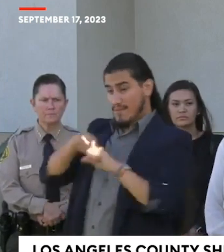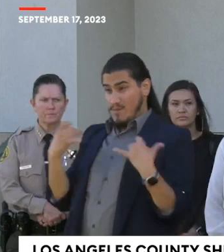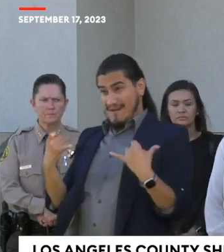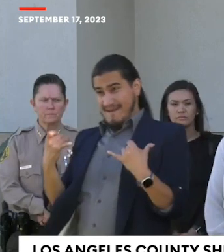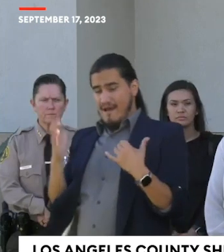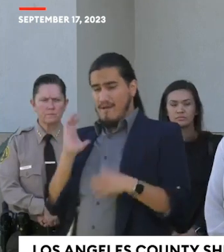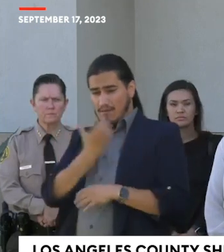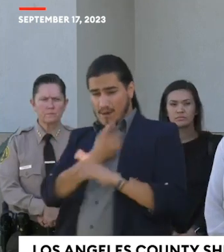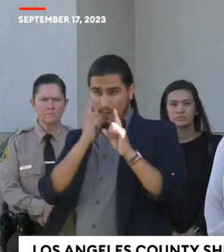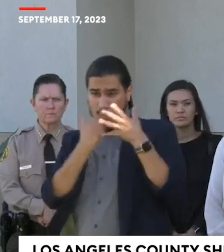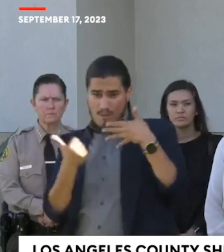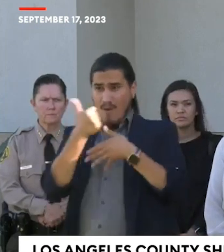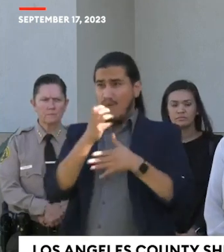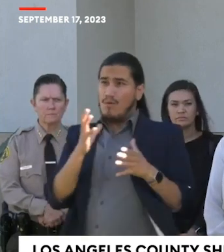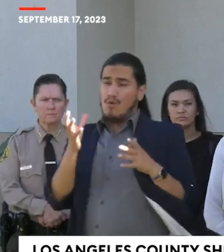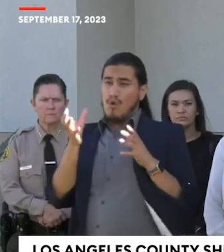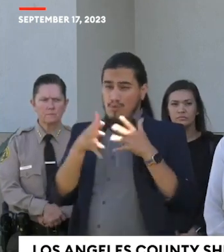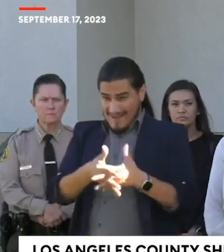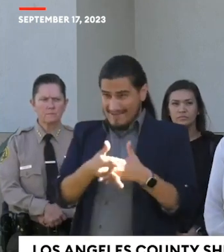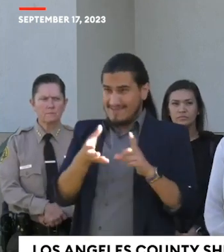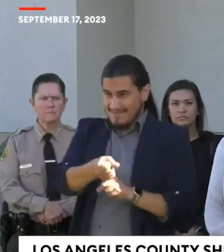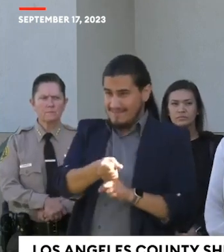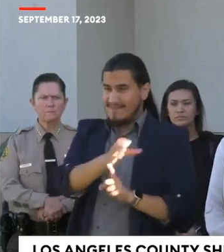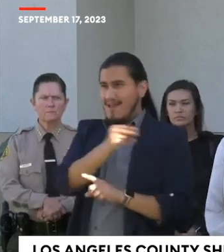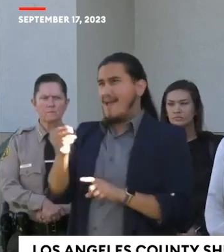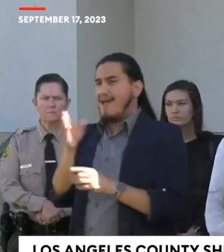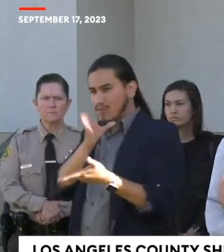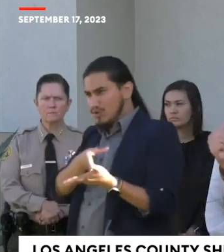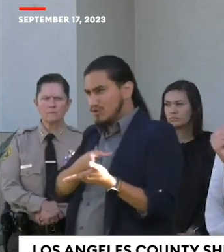the arrest and the prosecution of these suspects.